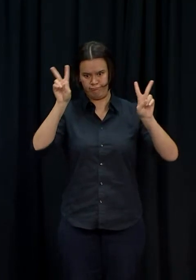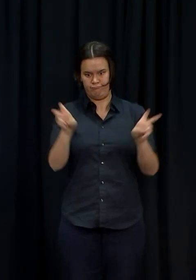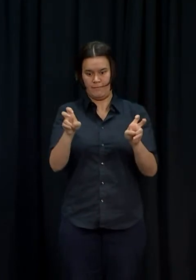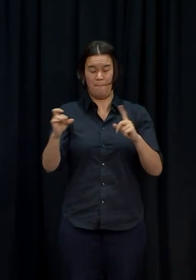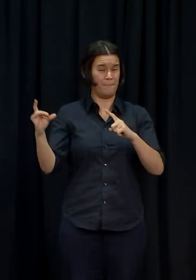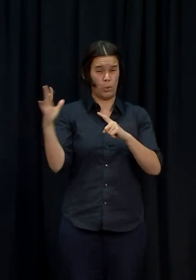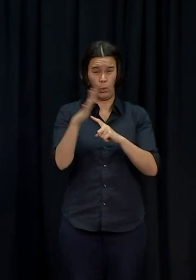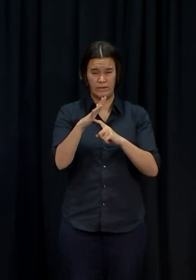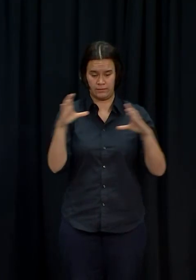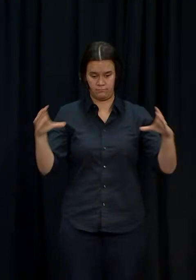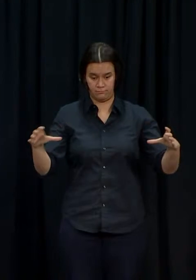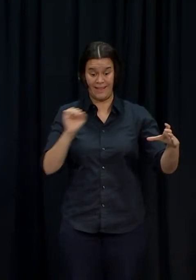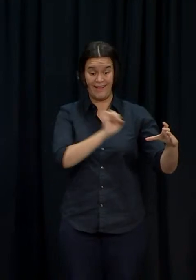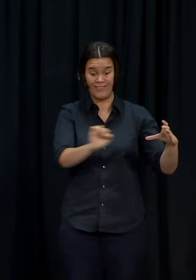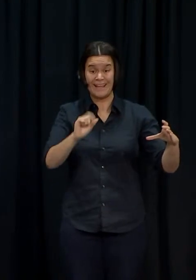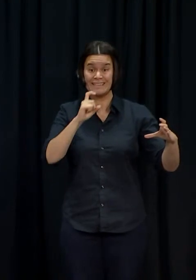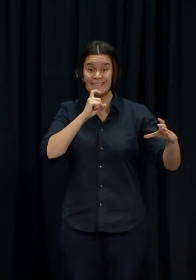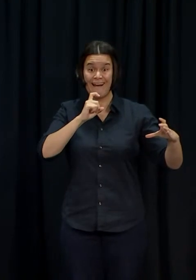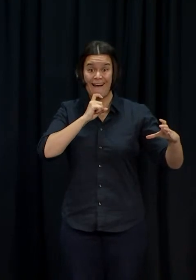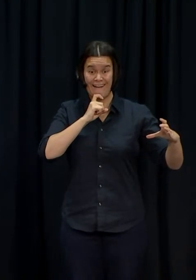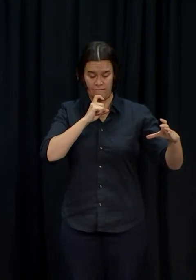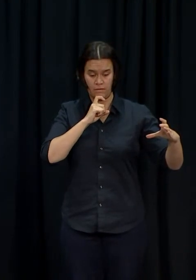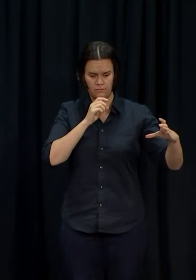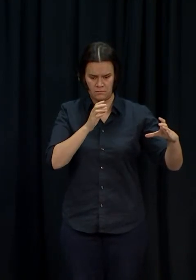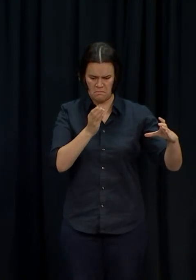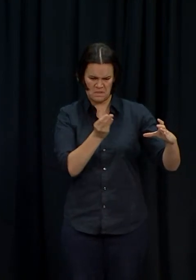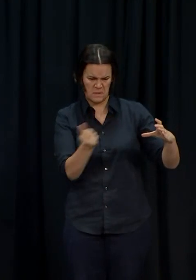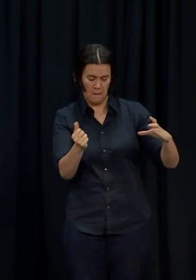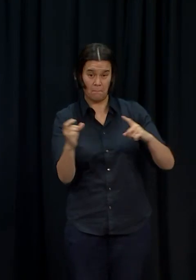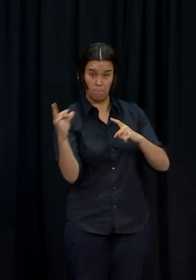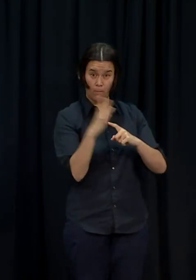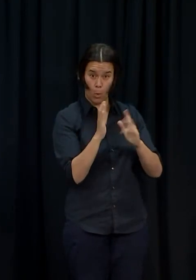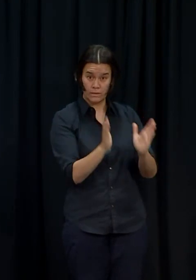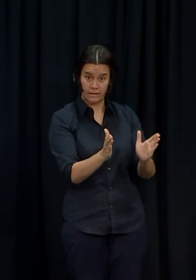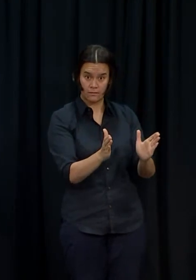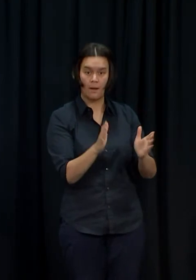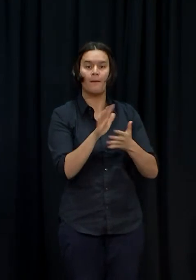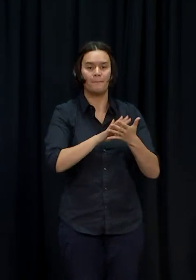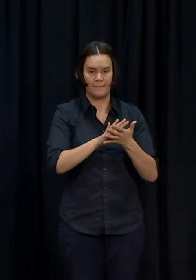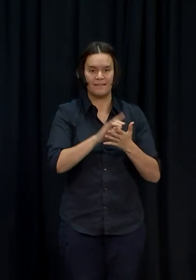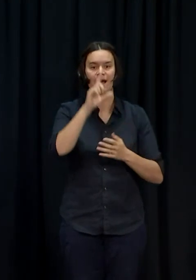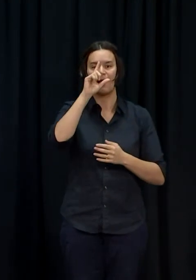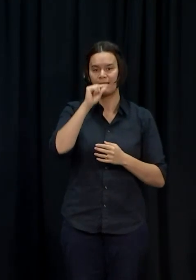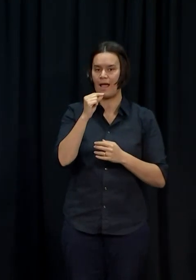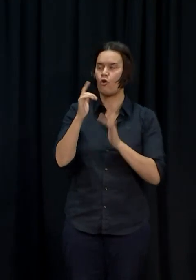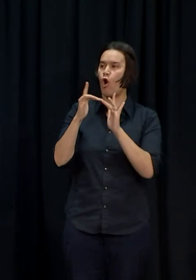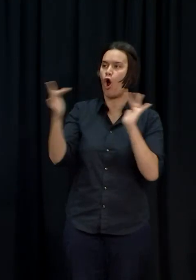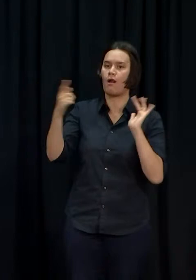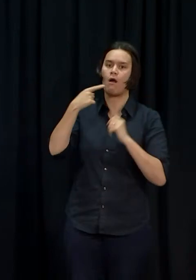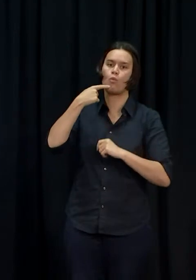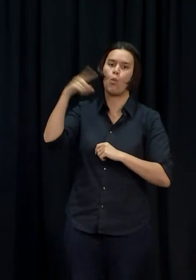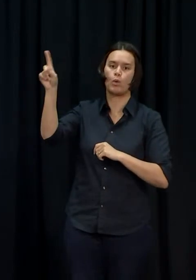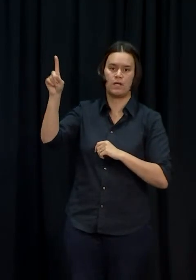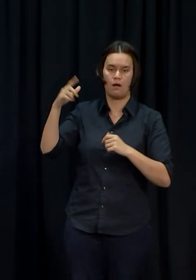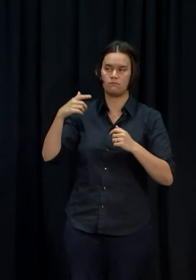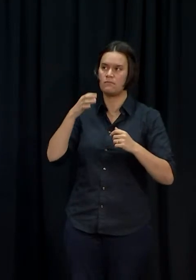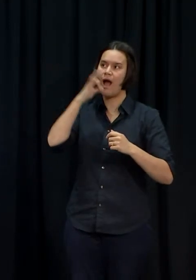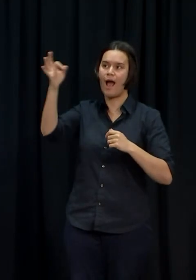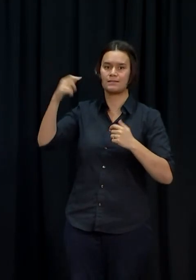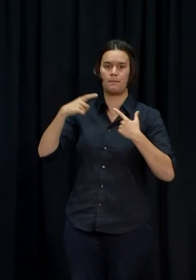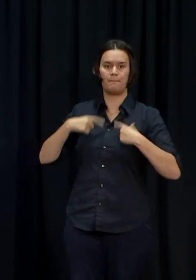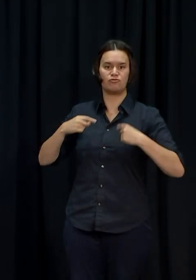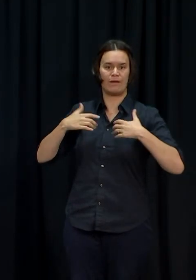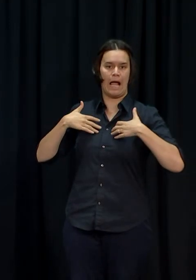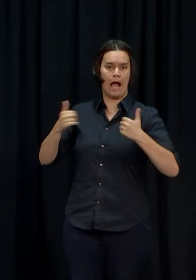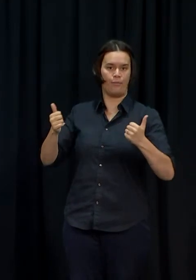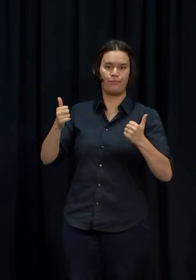within that organisation will be able to order rapid antigen tests from the Ministry of Health via an online portal. Specific guidance on